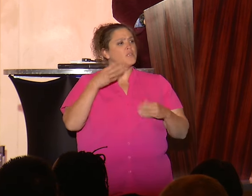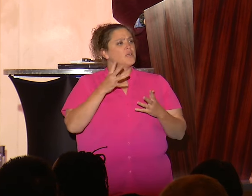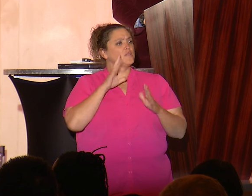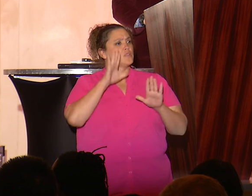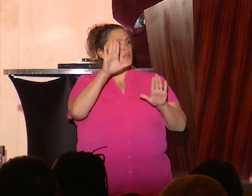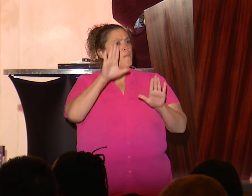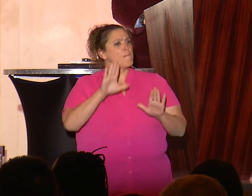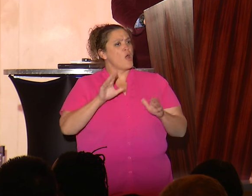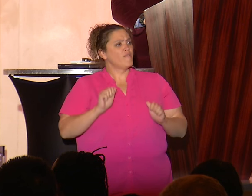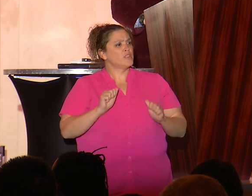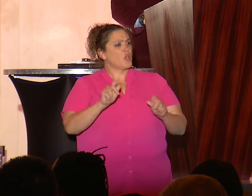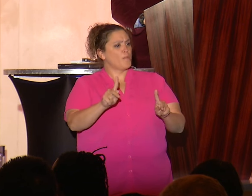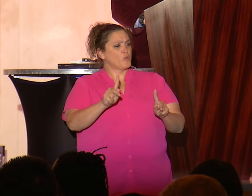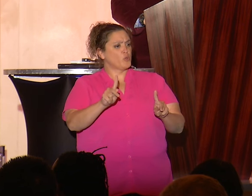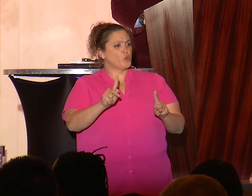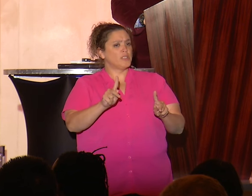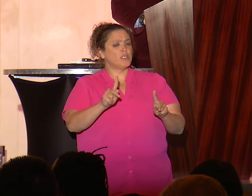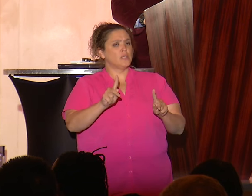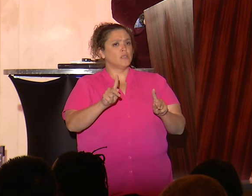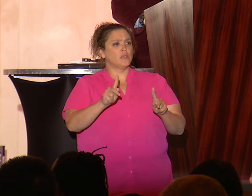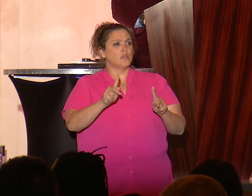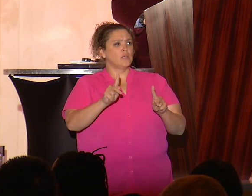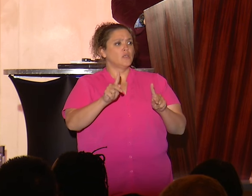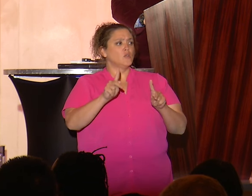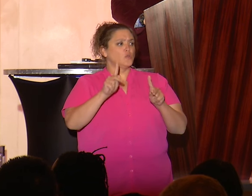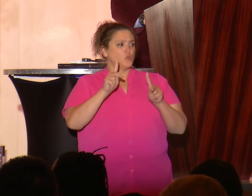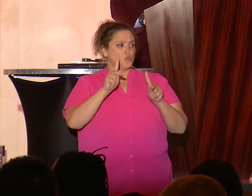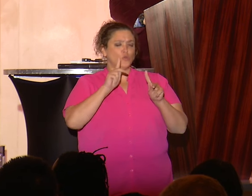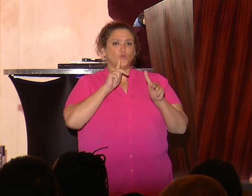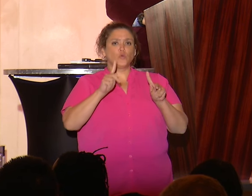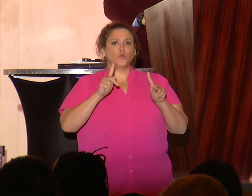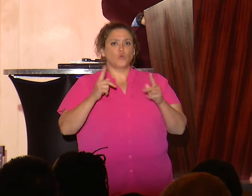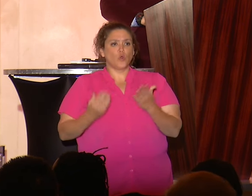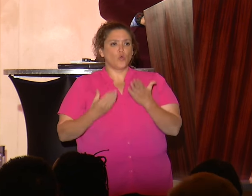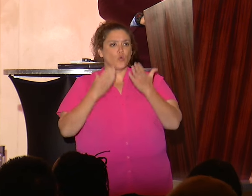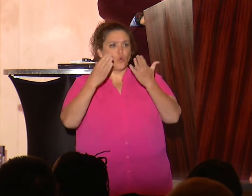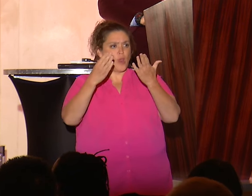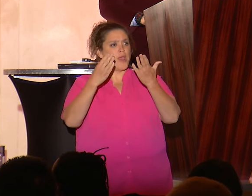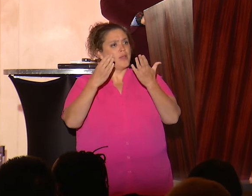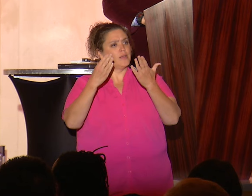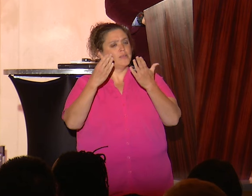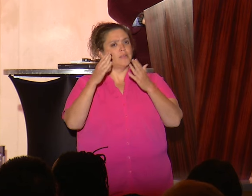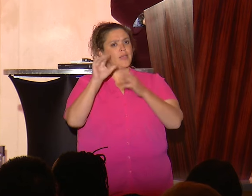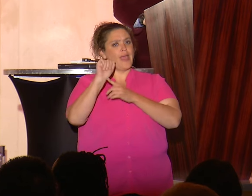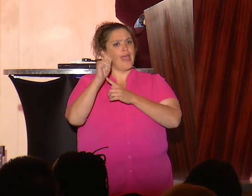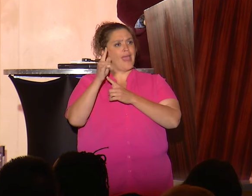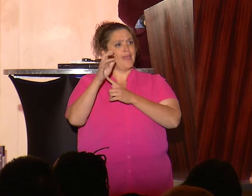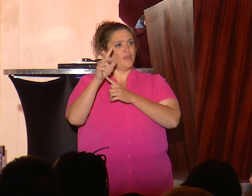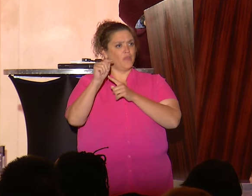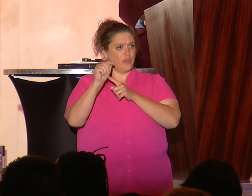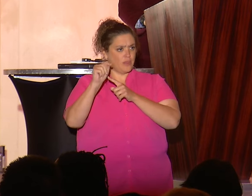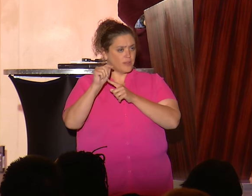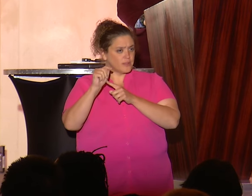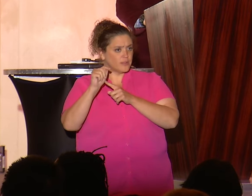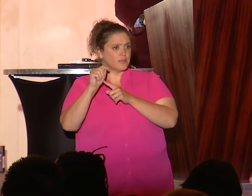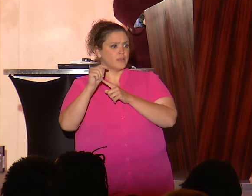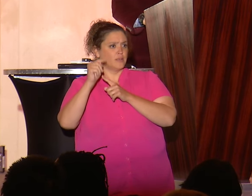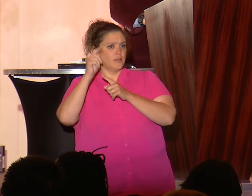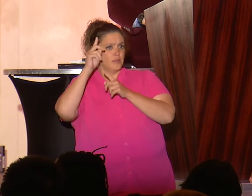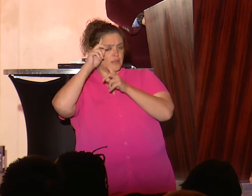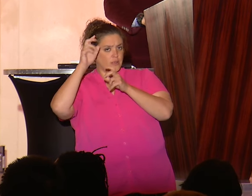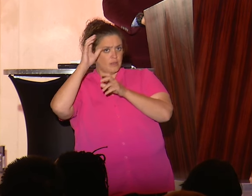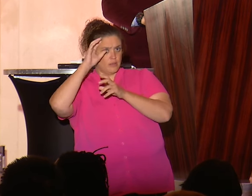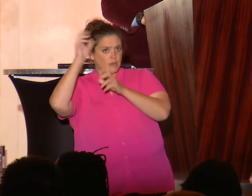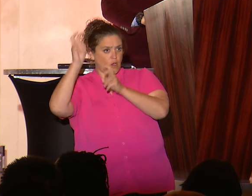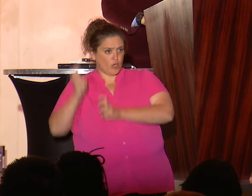marvelous opportunity to raise and present atheist arguments. Religious claims are vulnerable to the